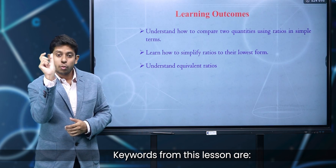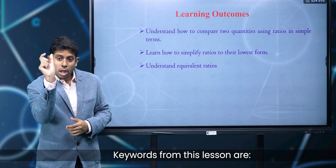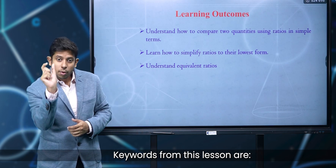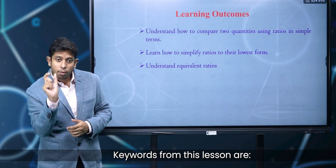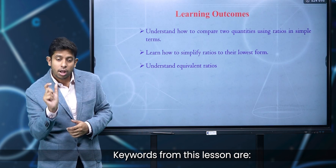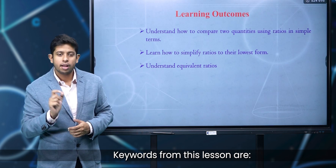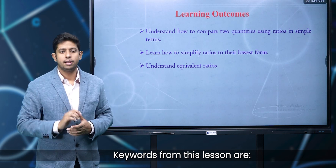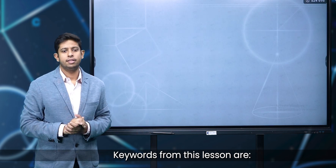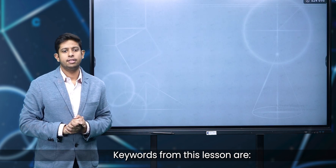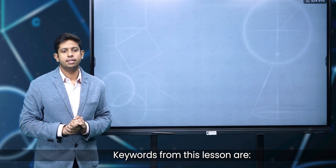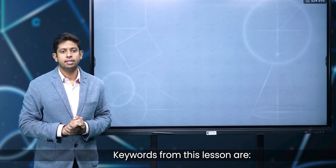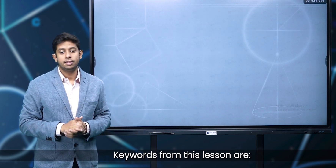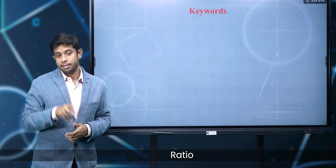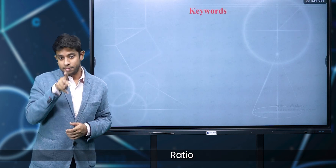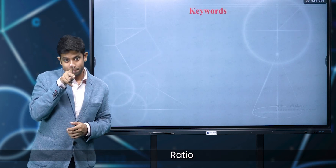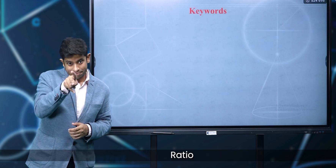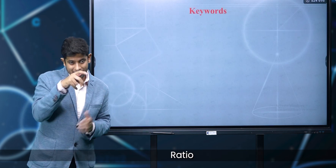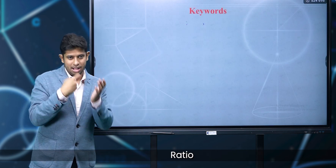Keywords from this lesson are ratio,